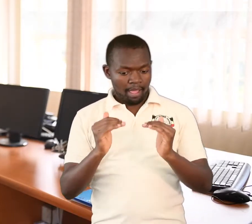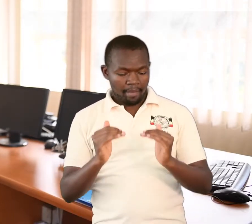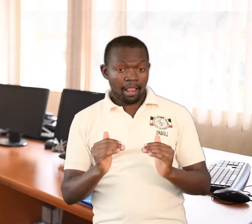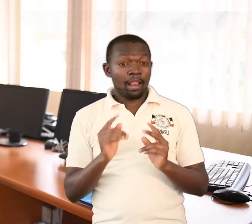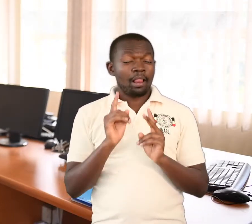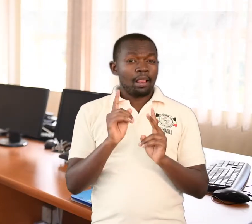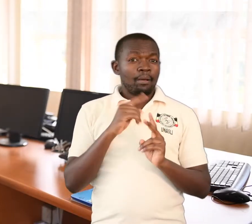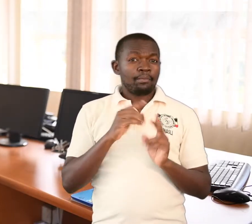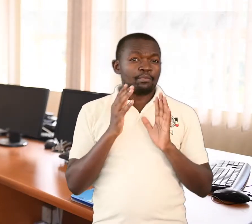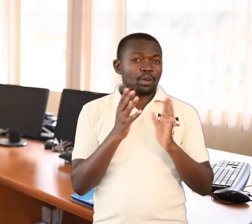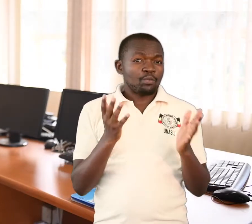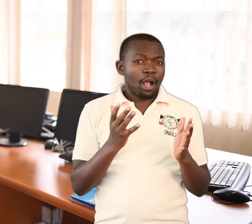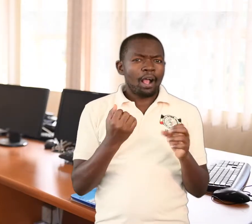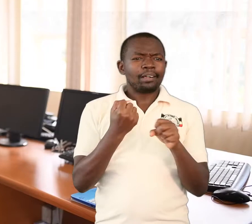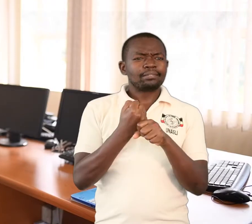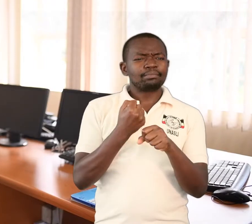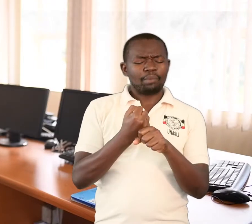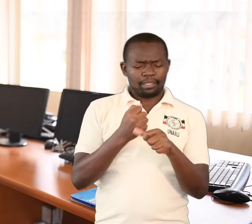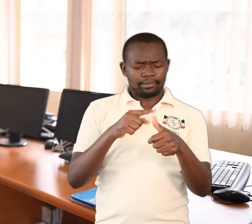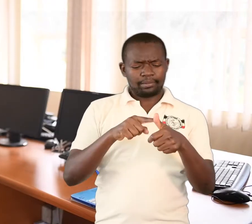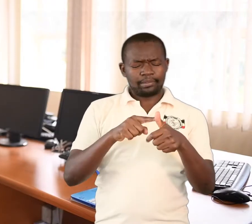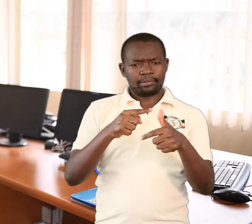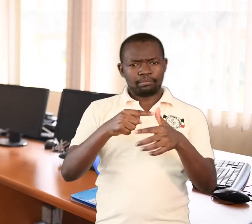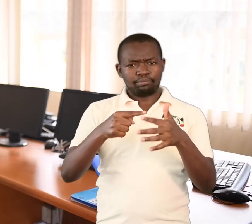Let us look at the careers in art and design.